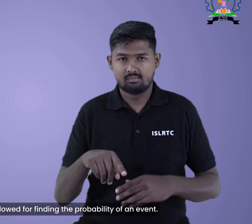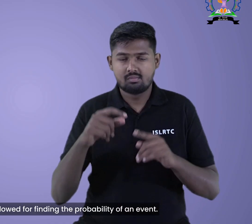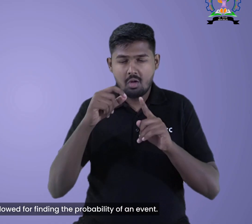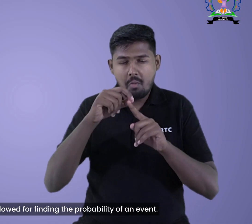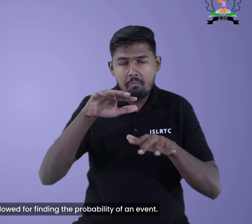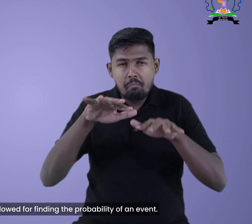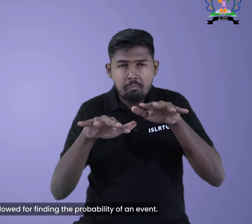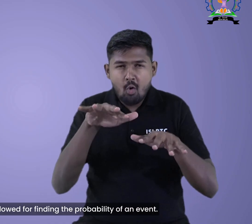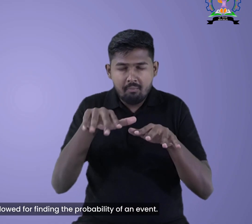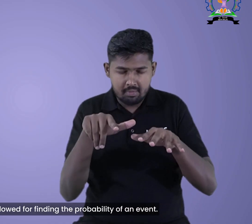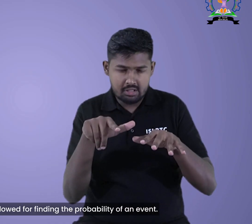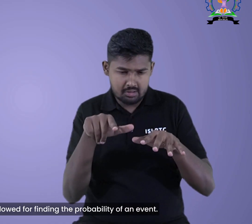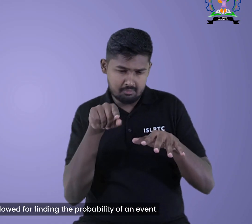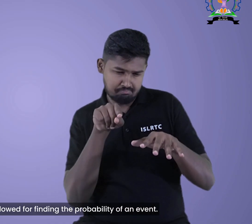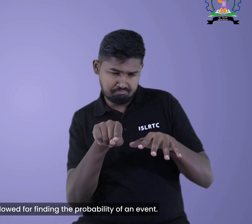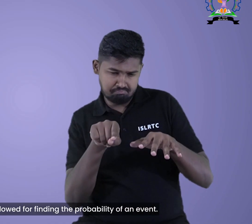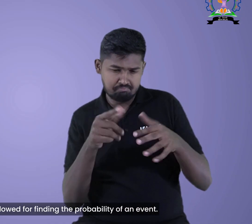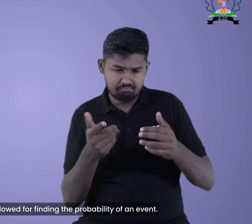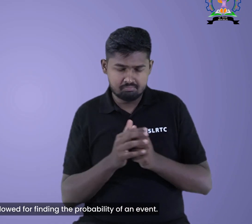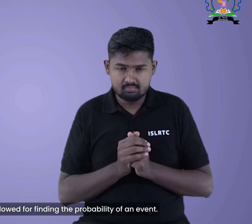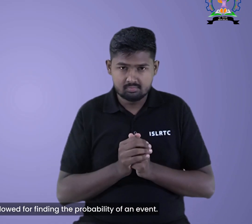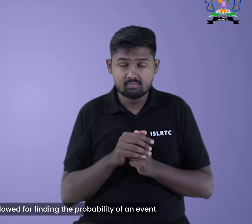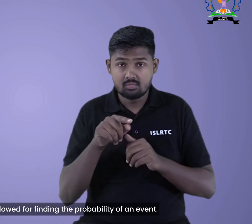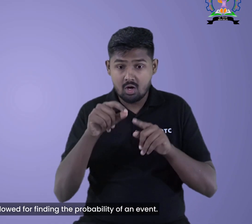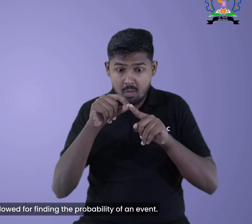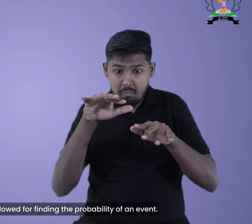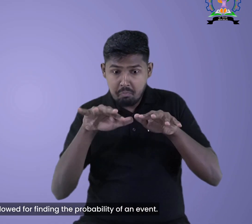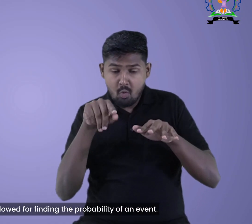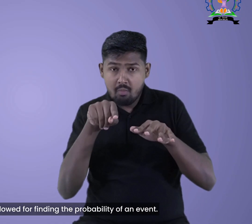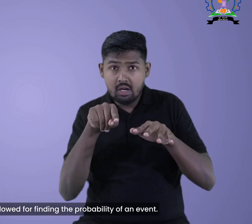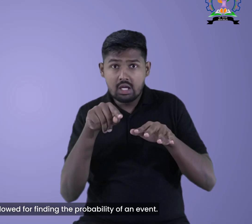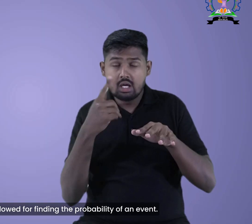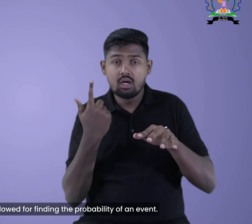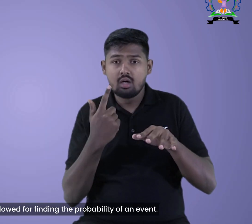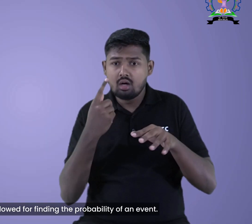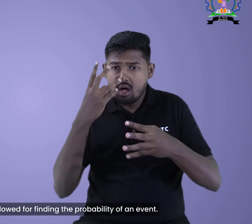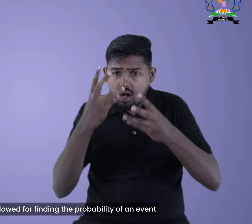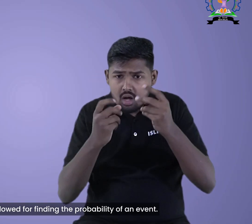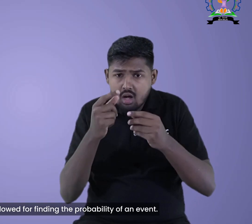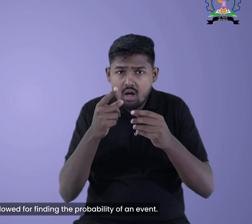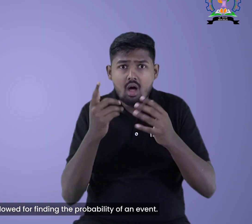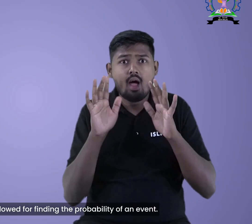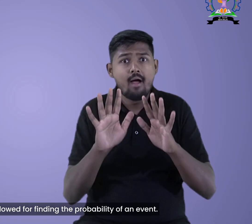There is a formula that is followed for finding the probability of an event.